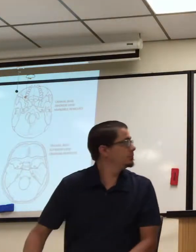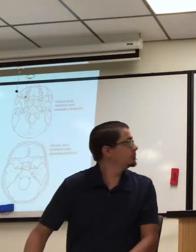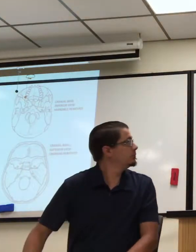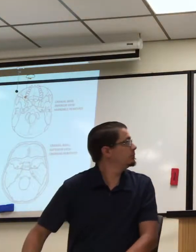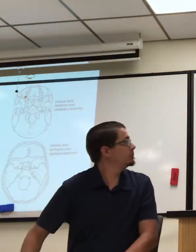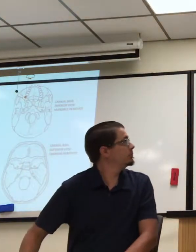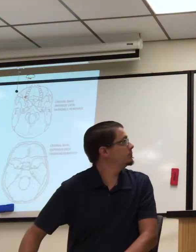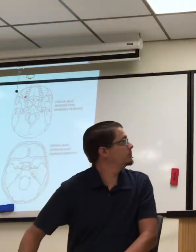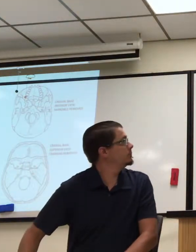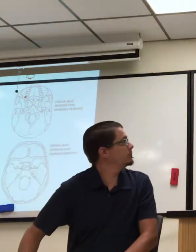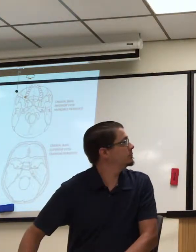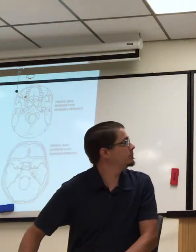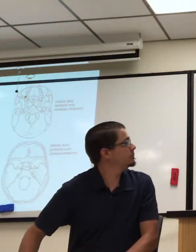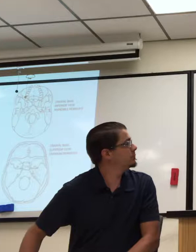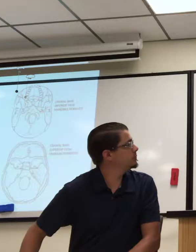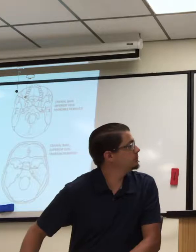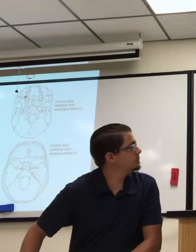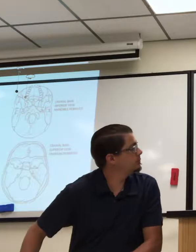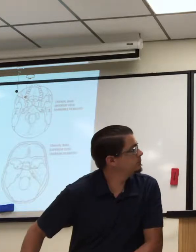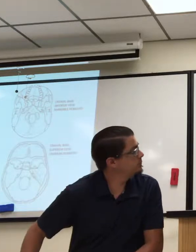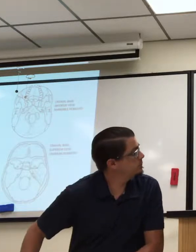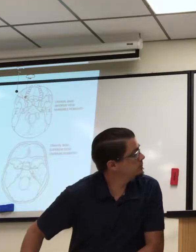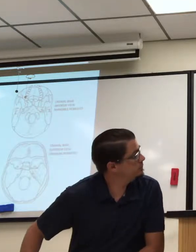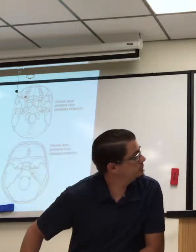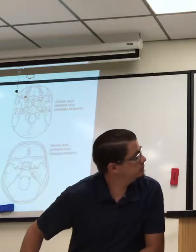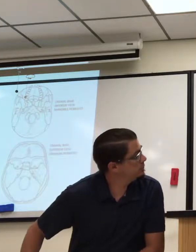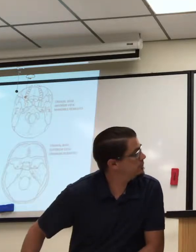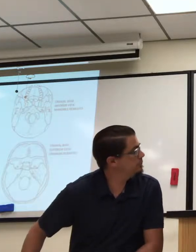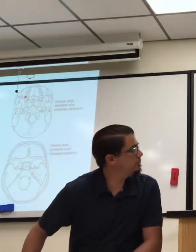But also, like I said, houses